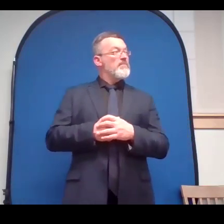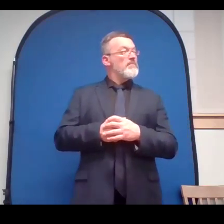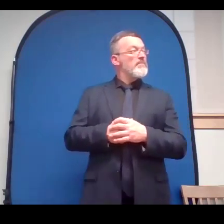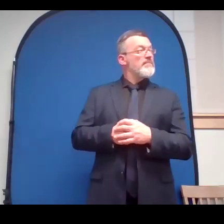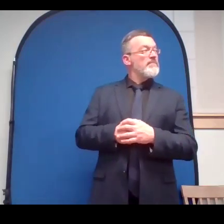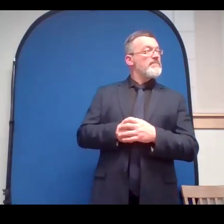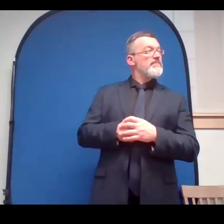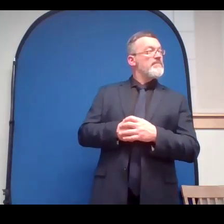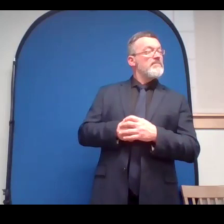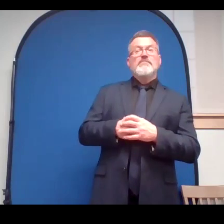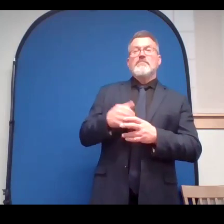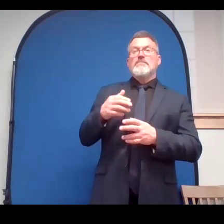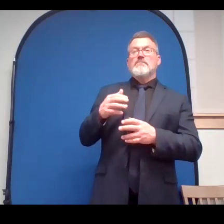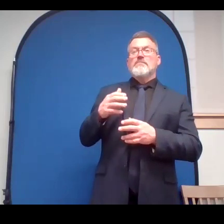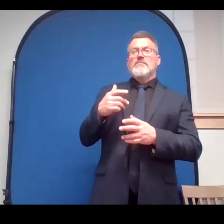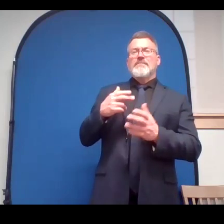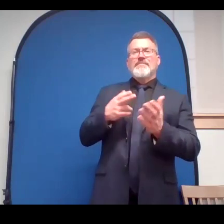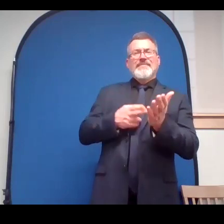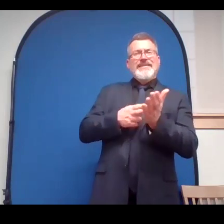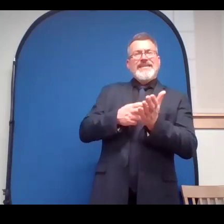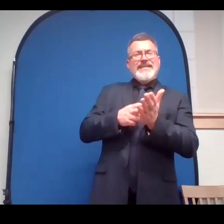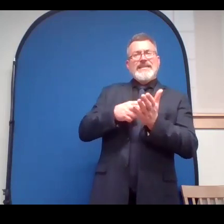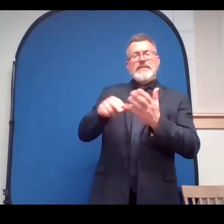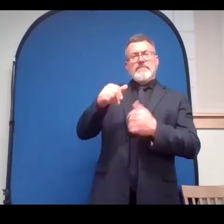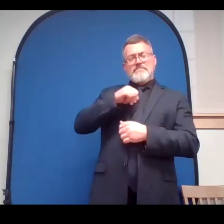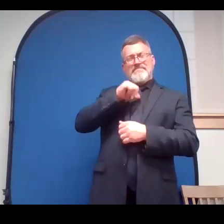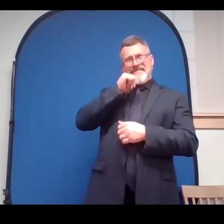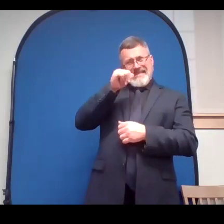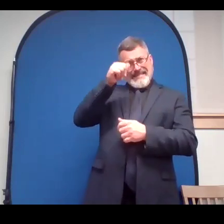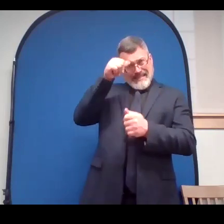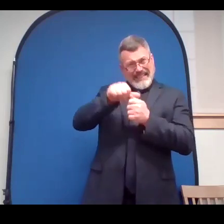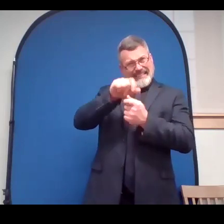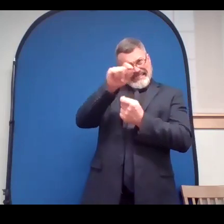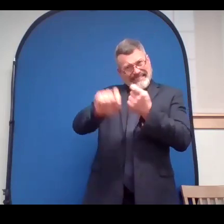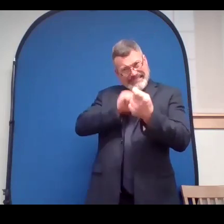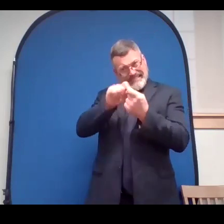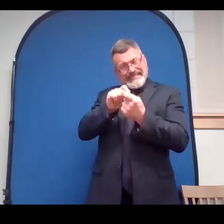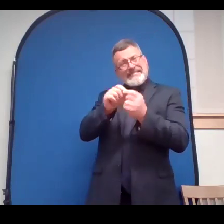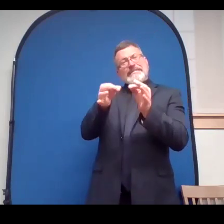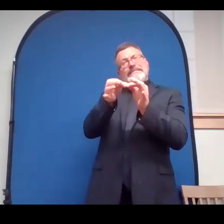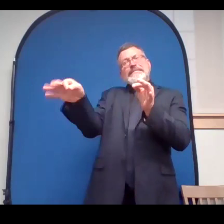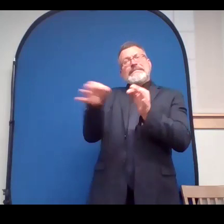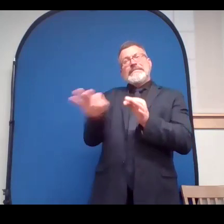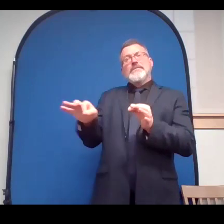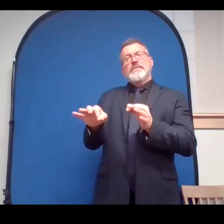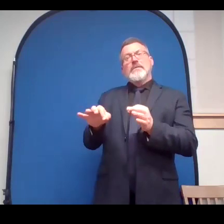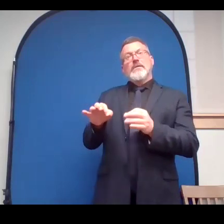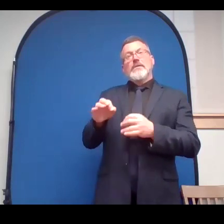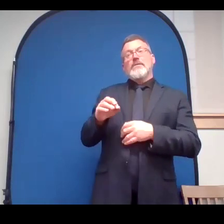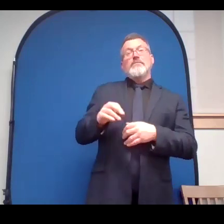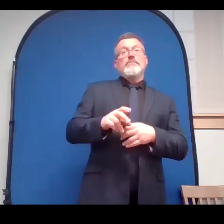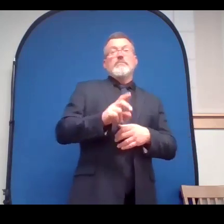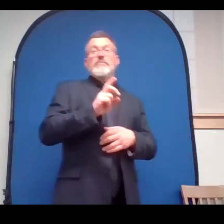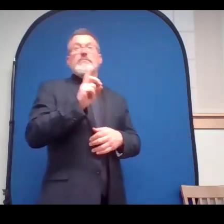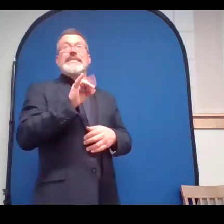No, I cannot remember that exact conversation. So, did you talk to Card and ask him if you were, what